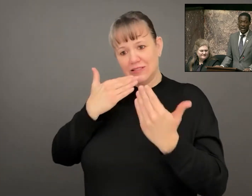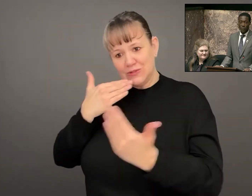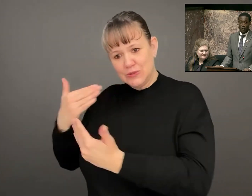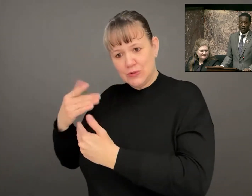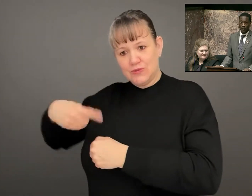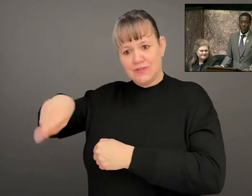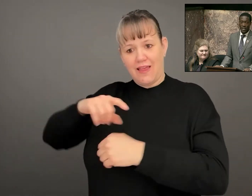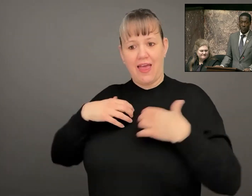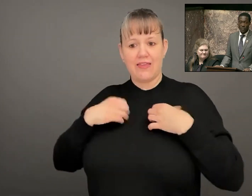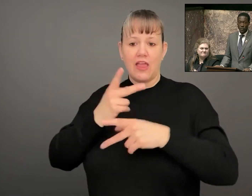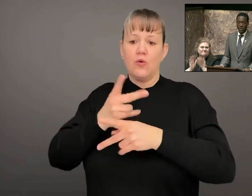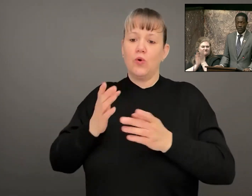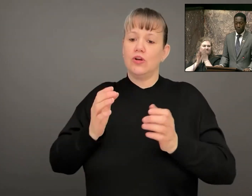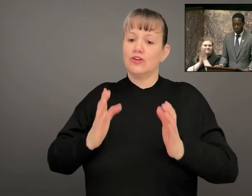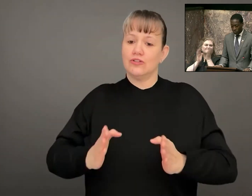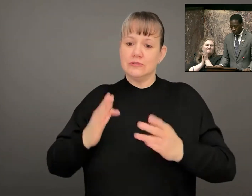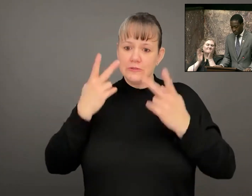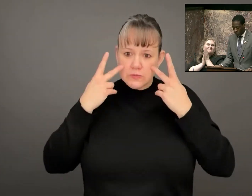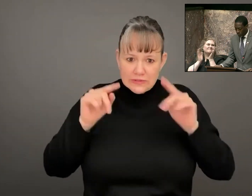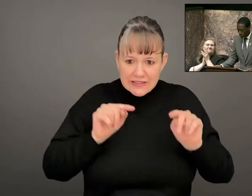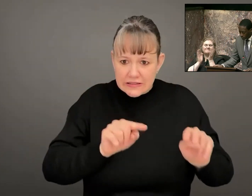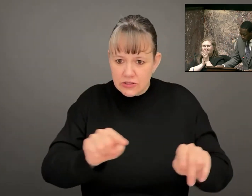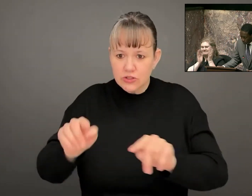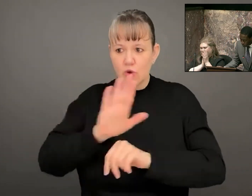we stand with you. Thank you, Mr. Speaker.